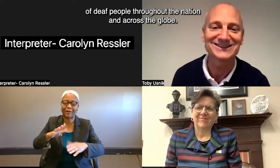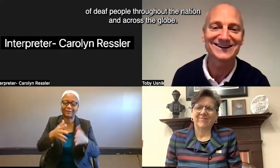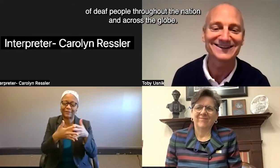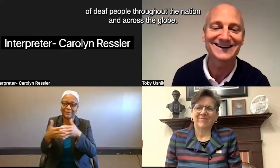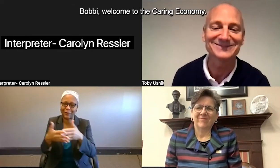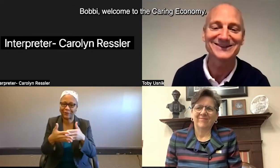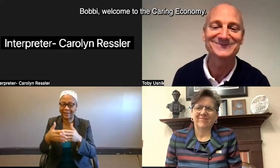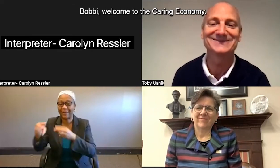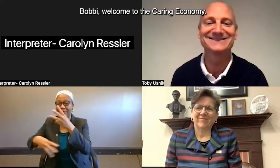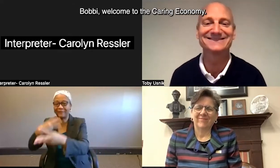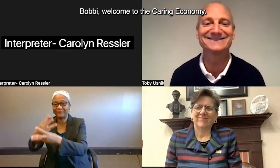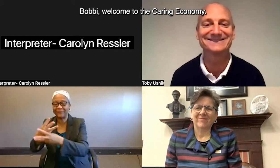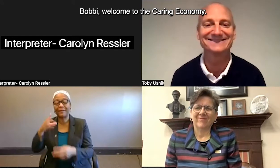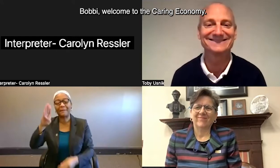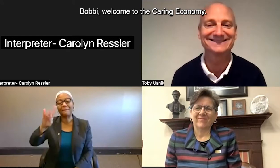welcome to the Cary Economy.